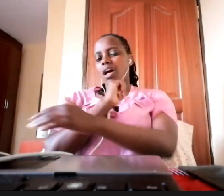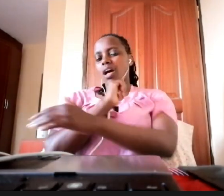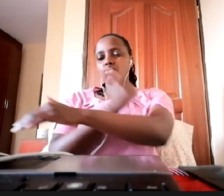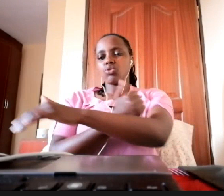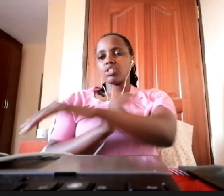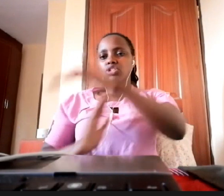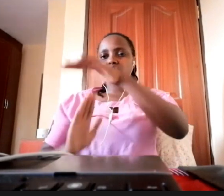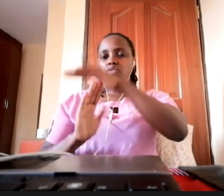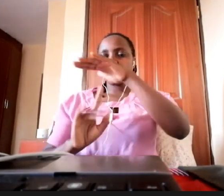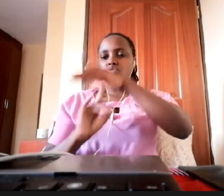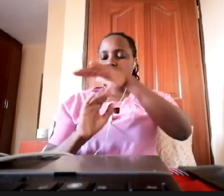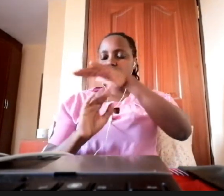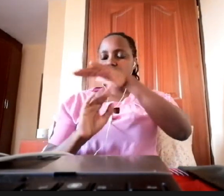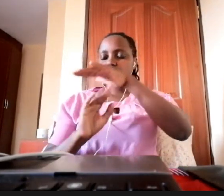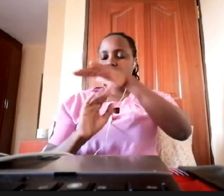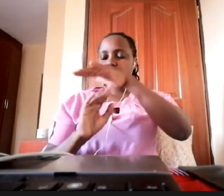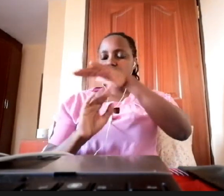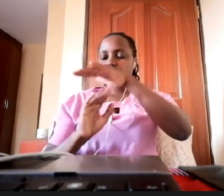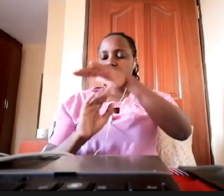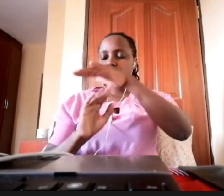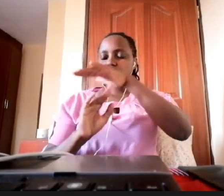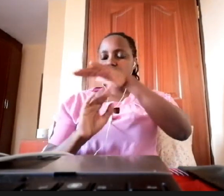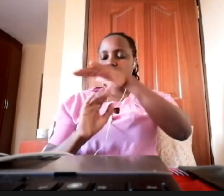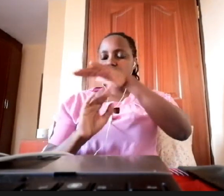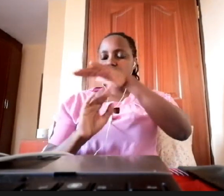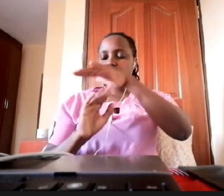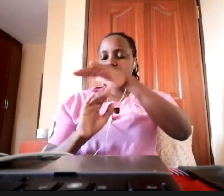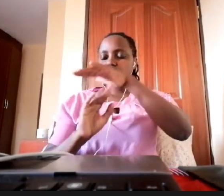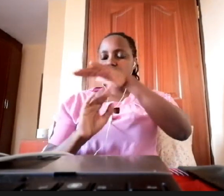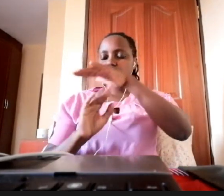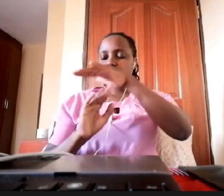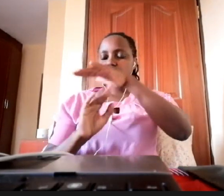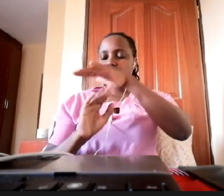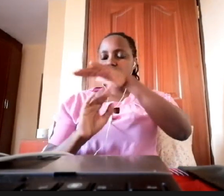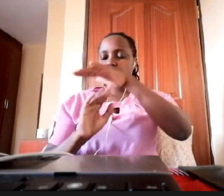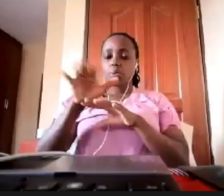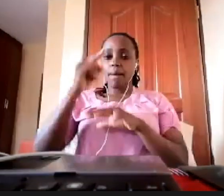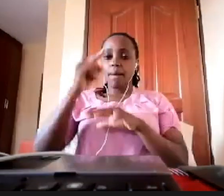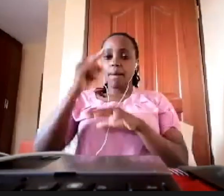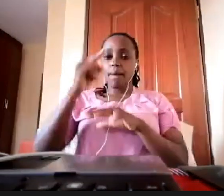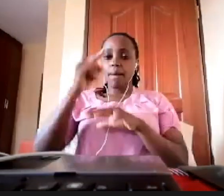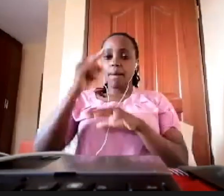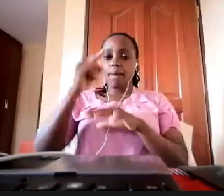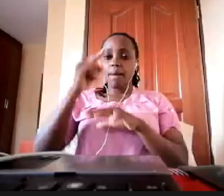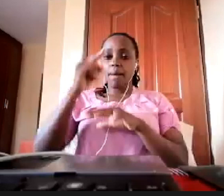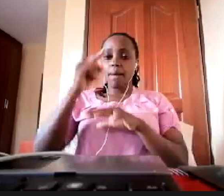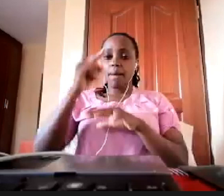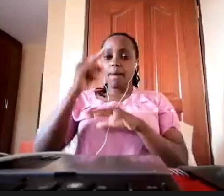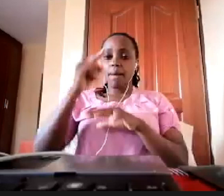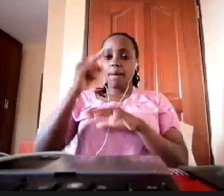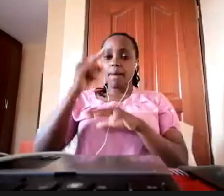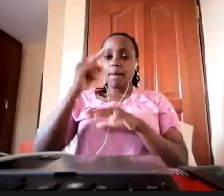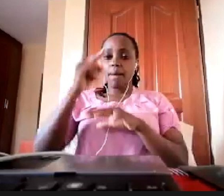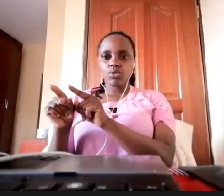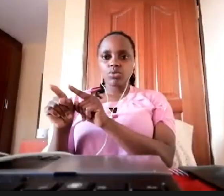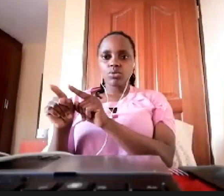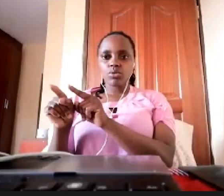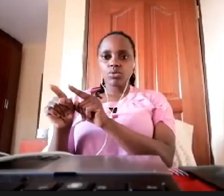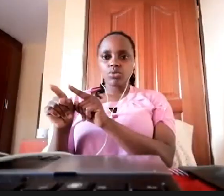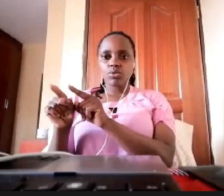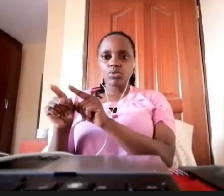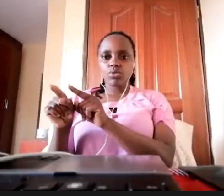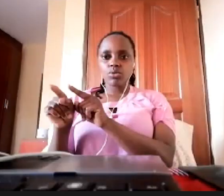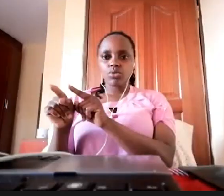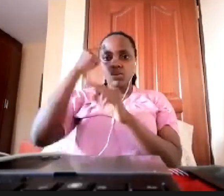level, including ministers and permanent secretaries and directors, to influence policies and, of course, also, advocate